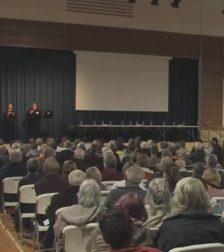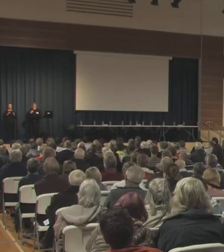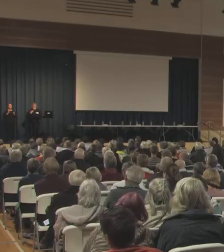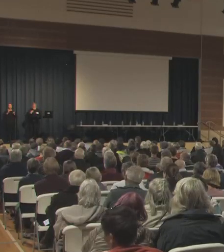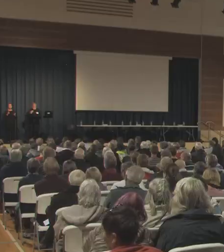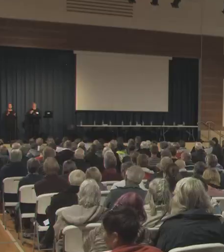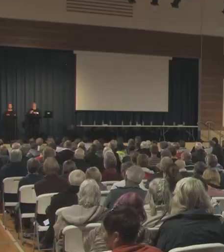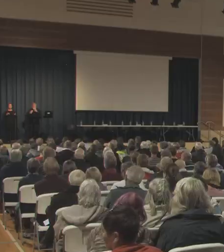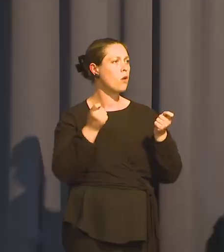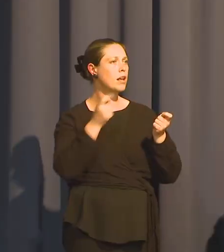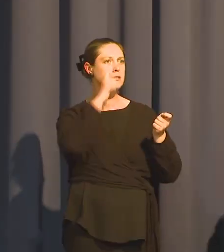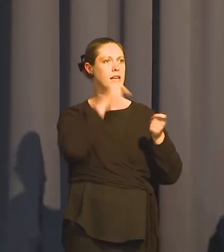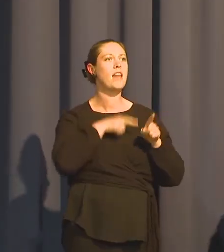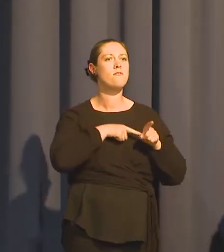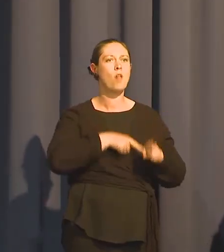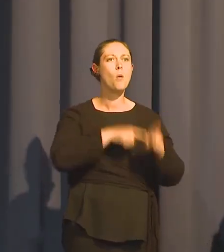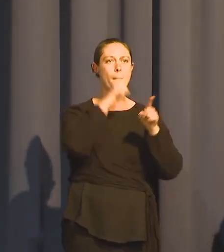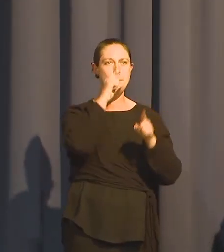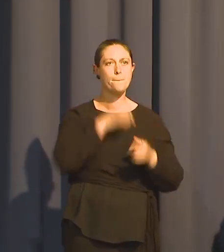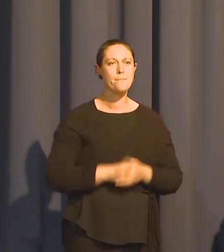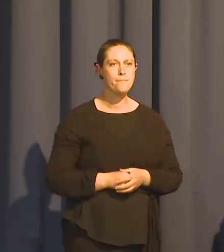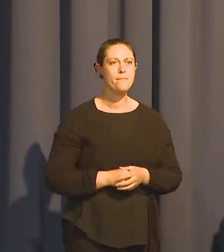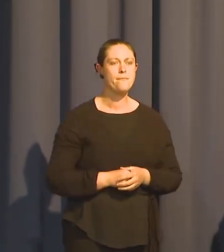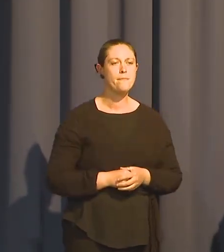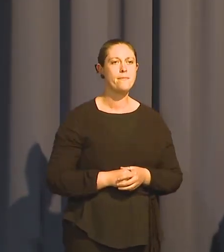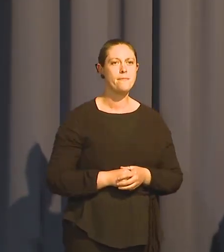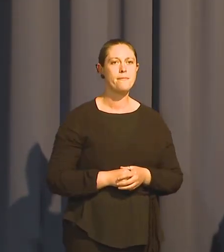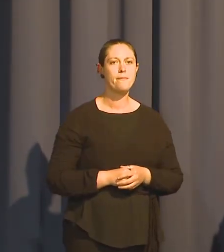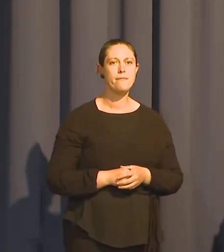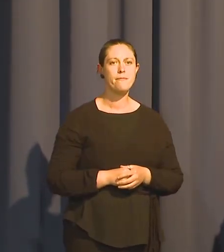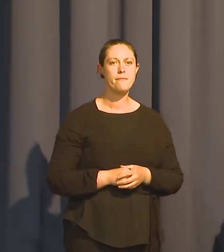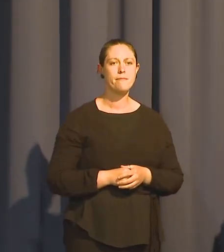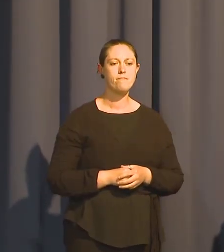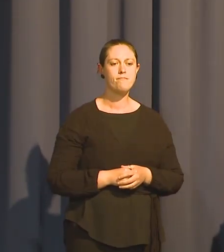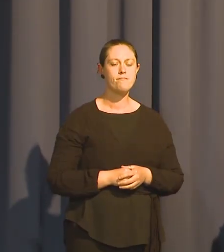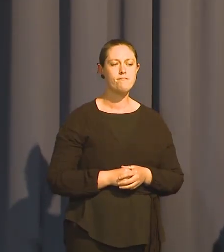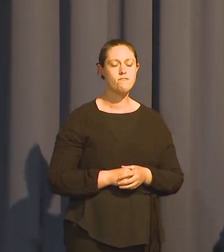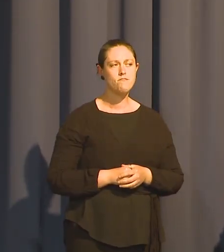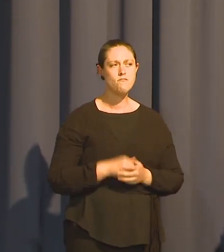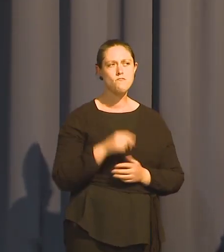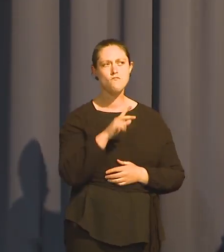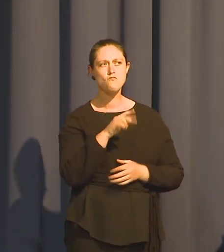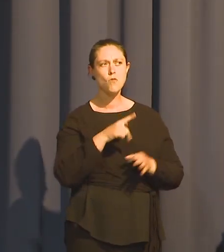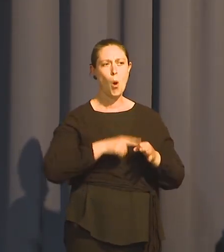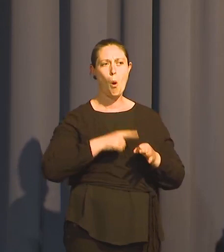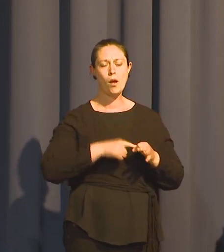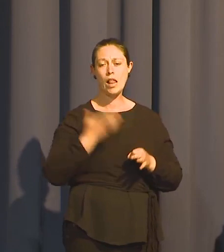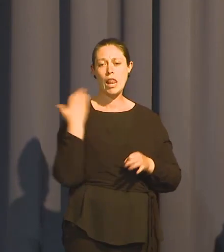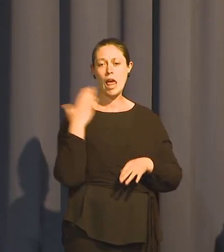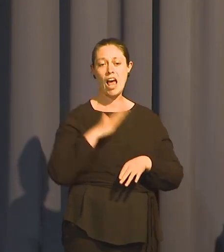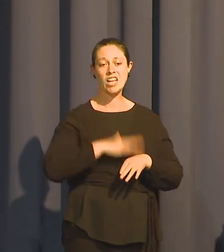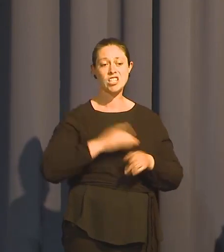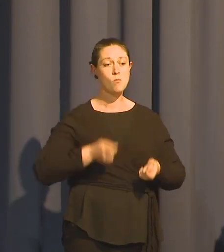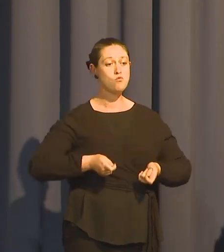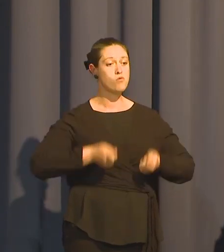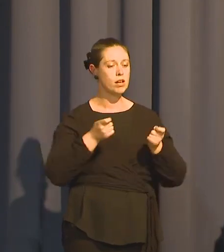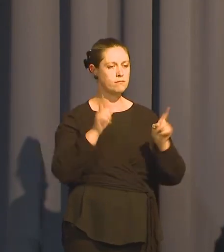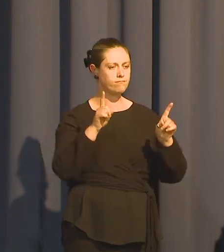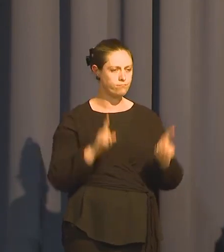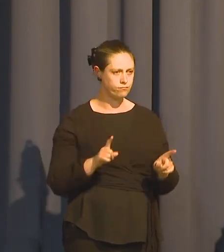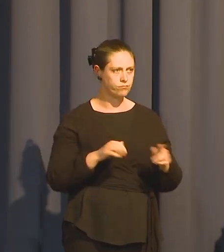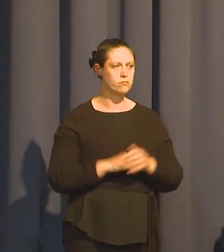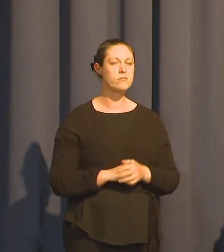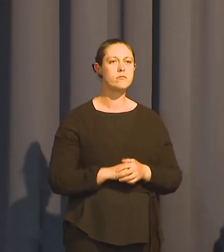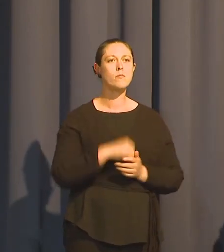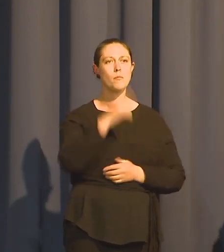that arise. Just going to cover off very quickly a few questions that were raised at the last public meeting. We